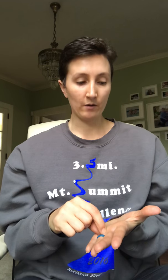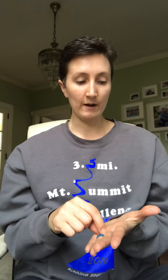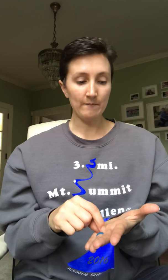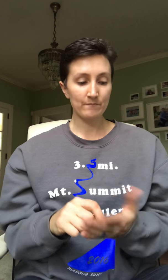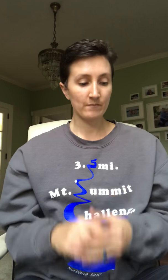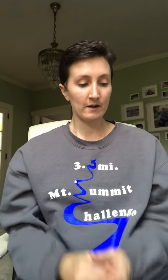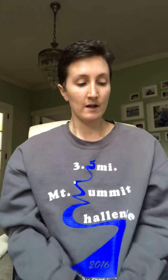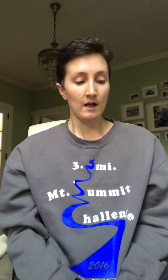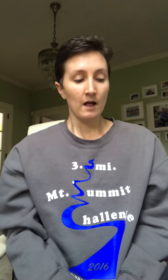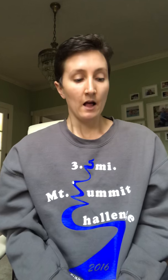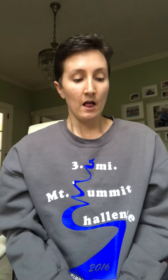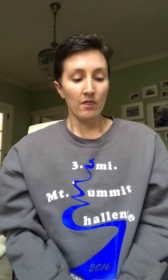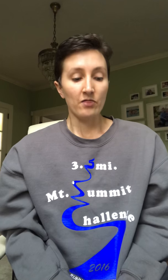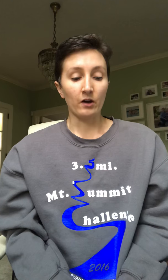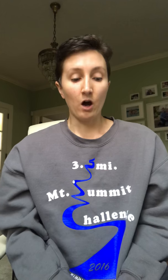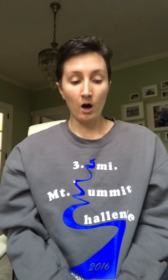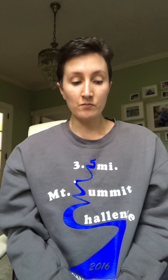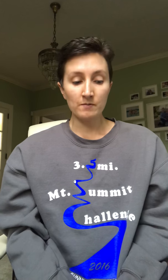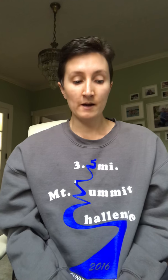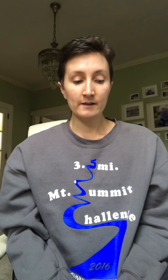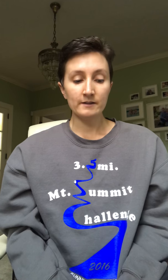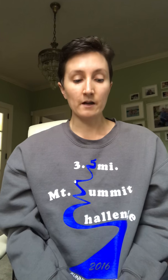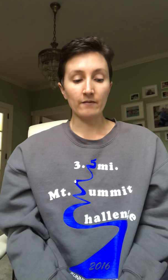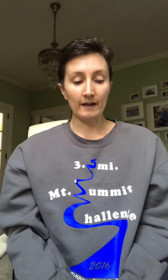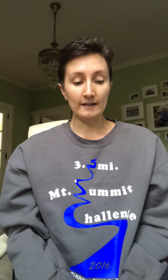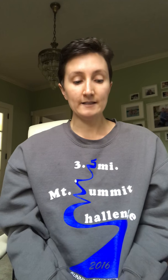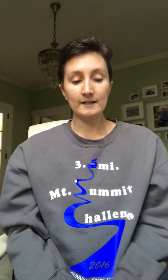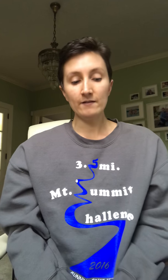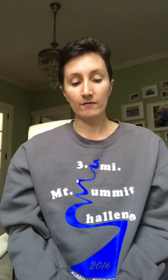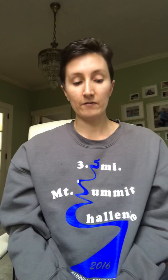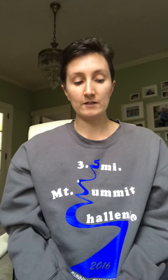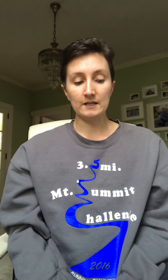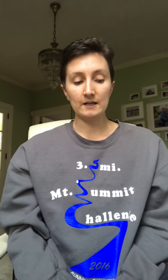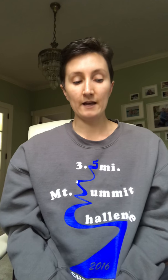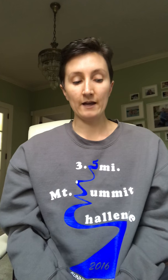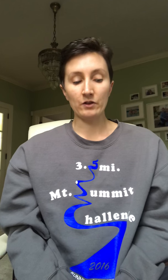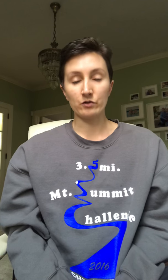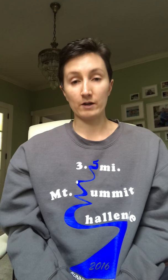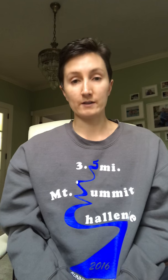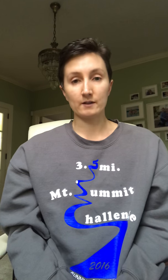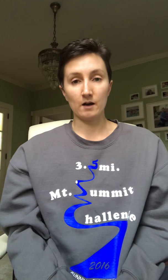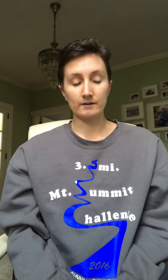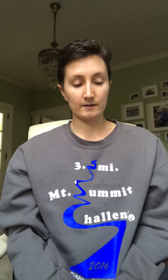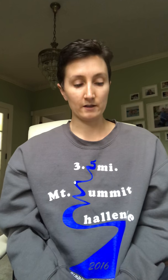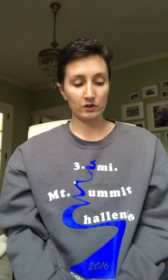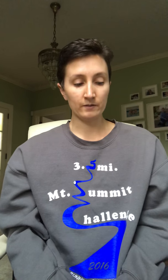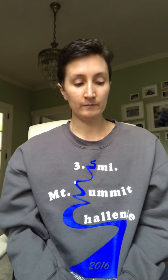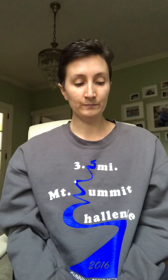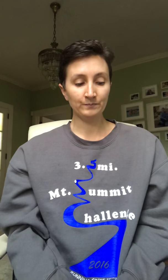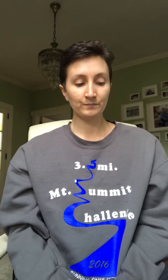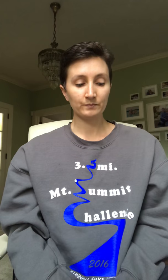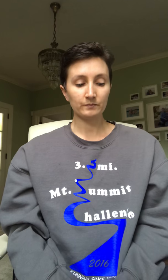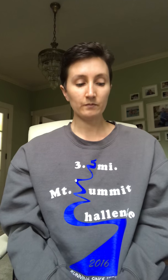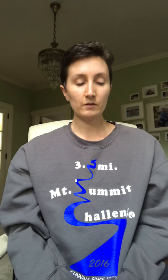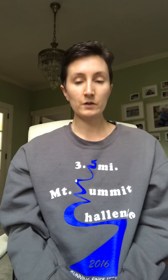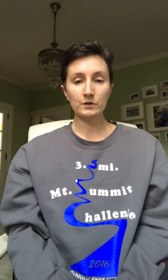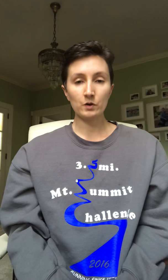Okay? The Compromise of 1850 and the Dred Scott Decision. So